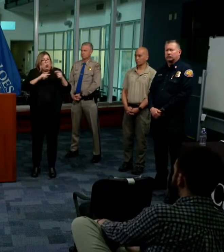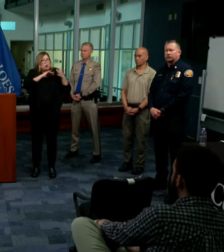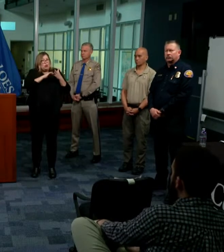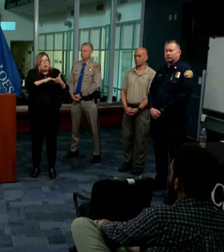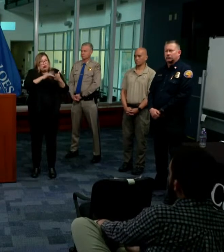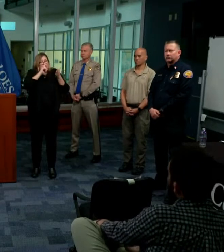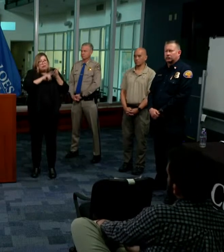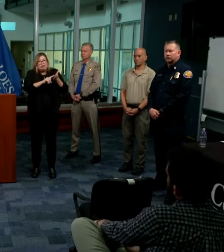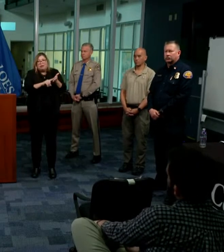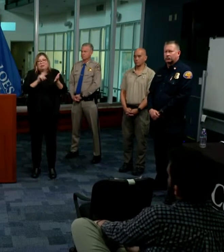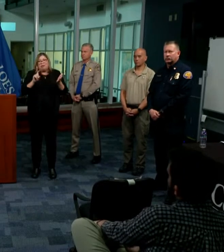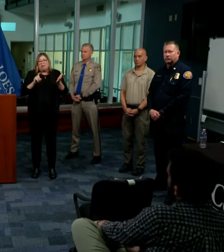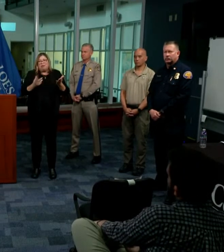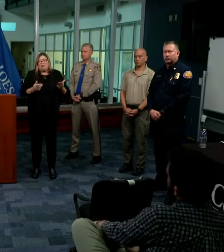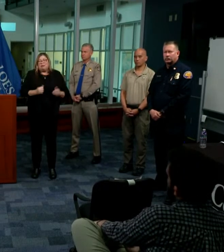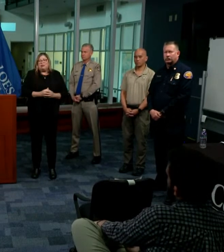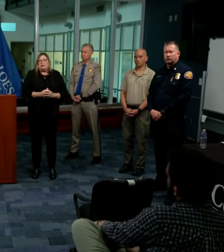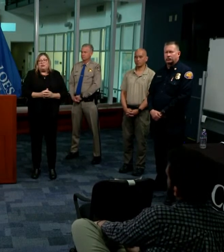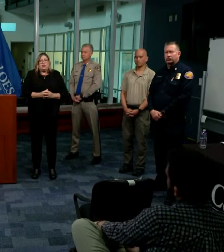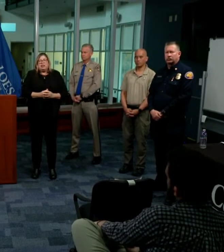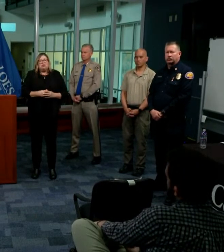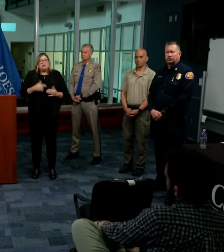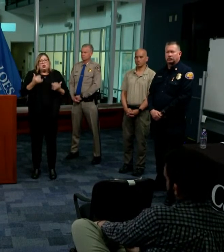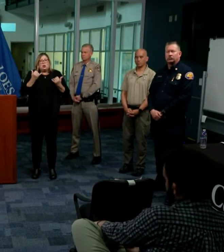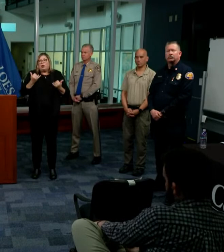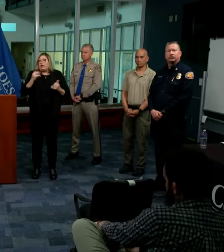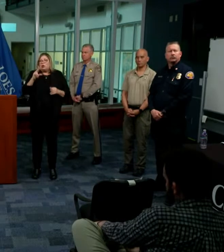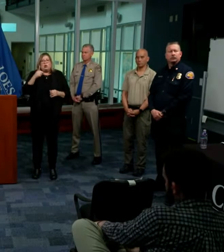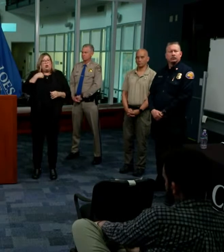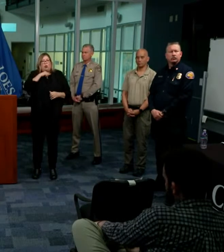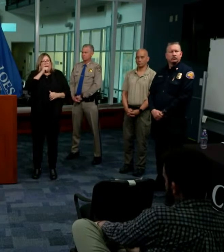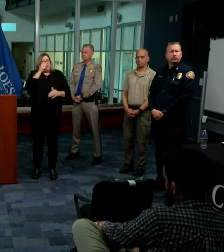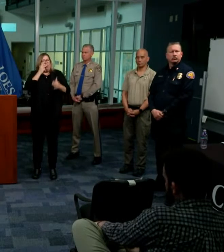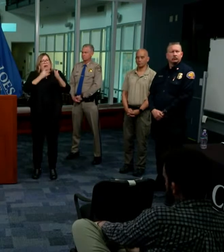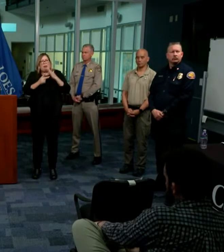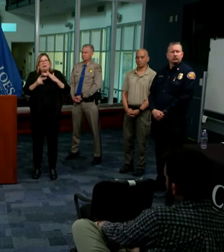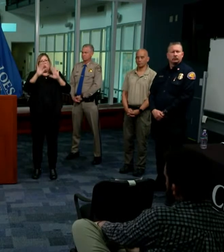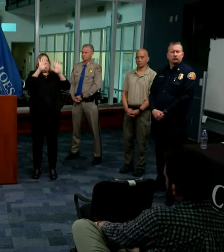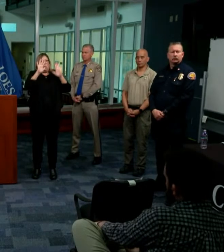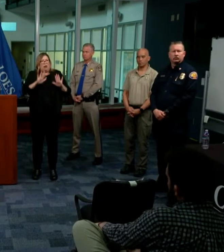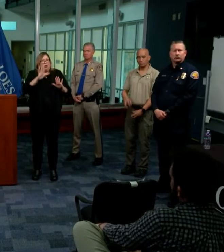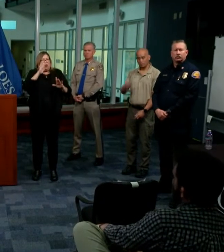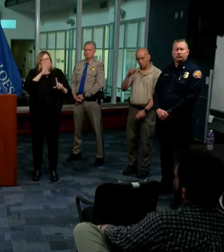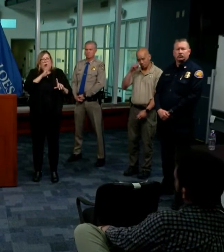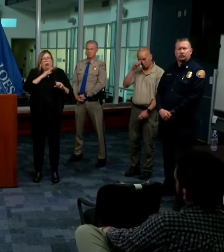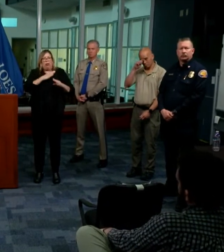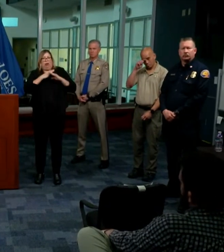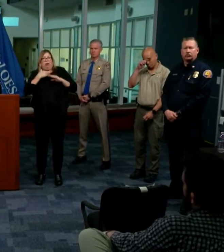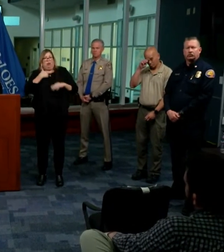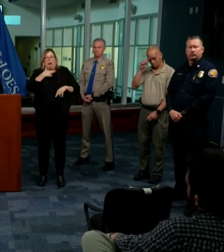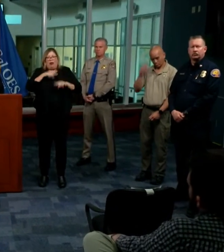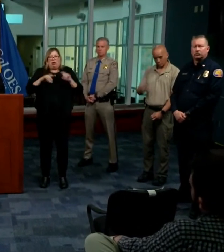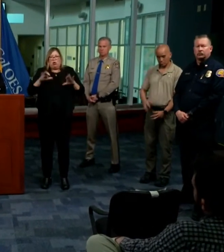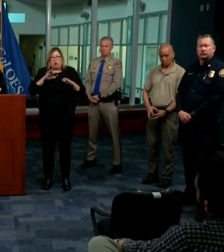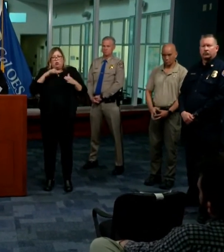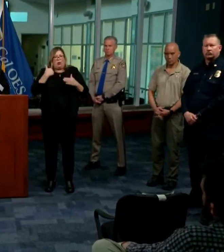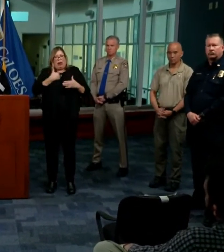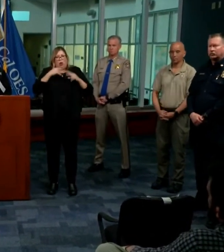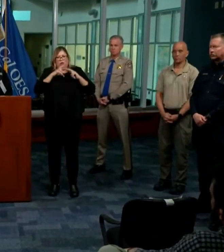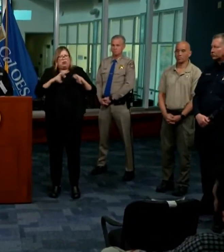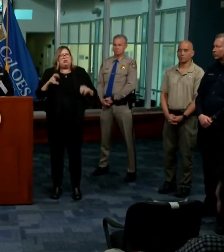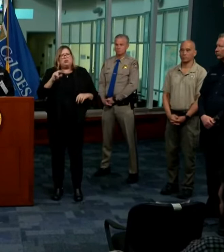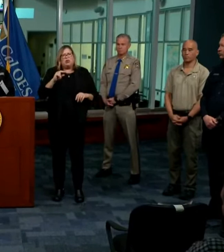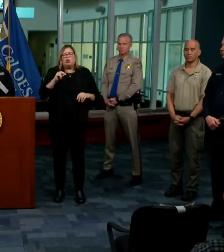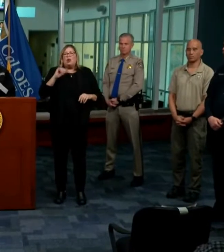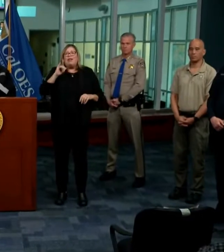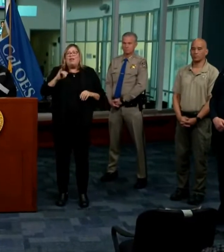Yeah, it's a great question. Right now, we don't anticipate it slowing us down and doing the damage assessment, but you know, the weather